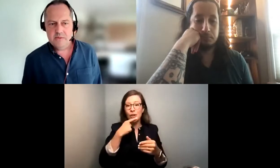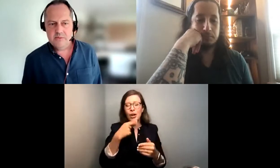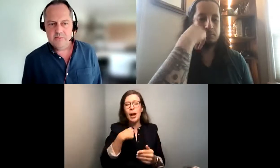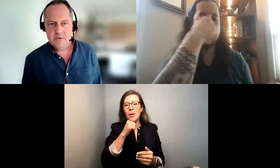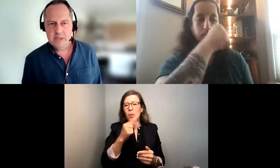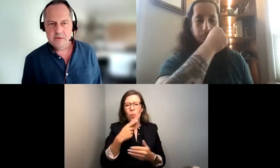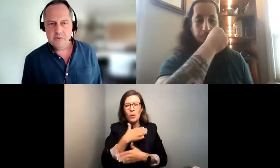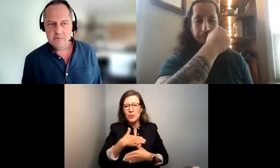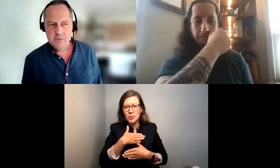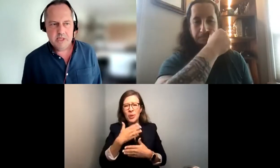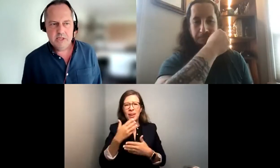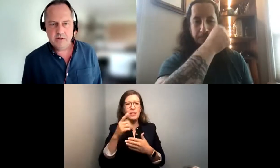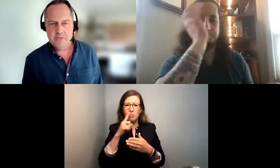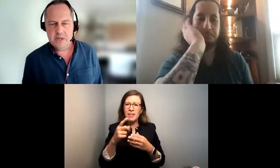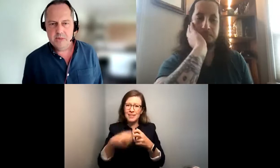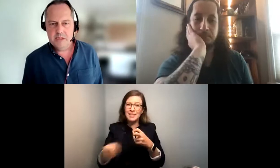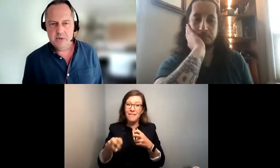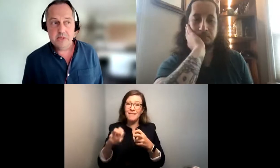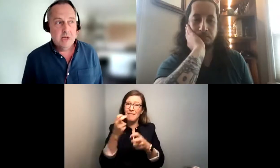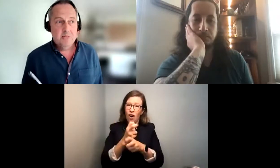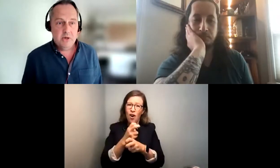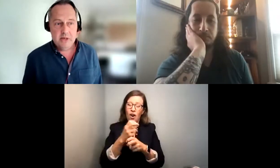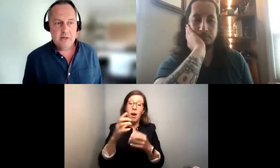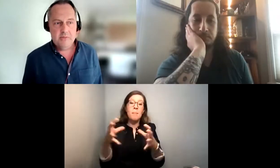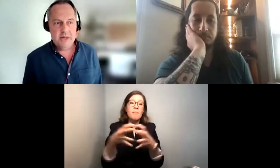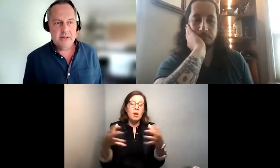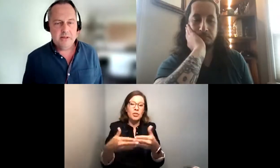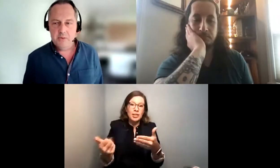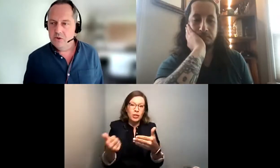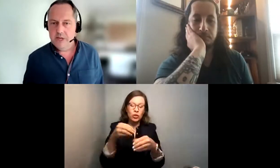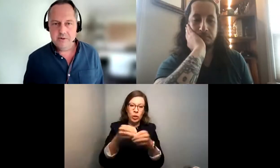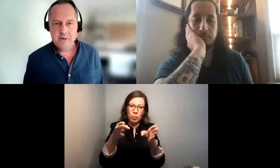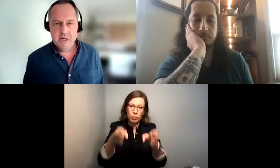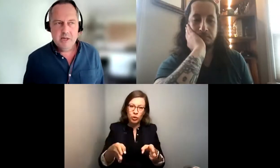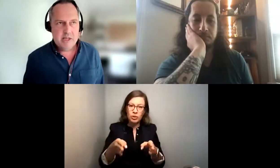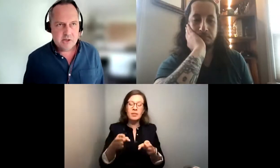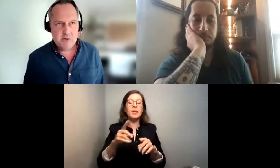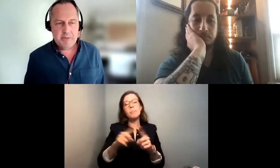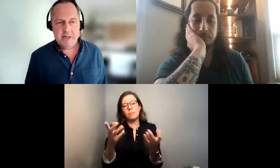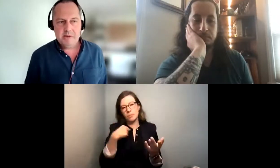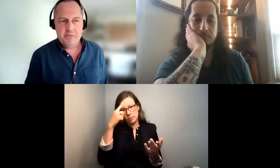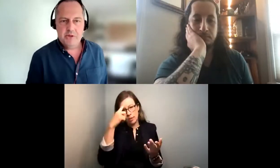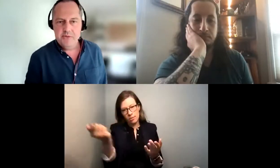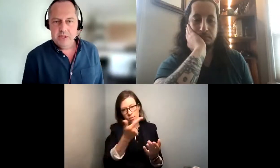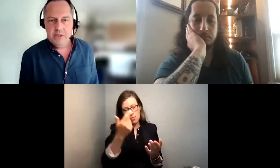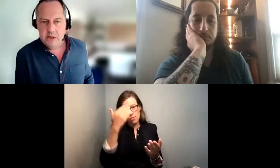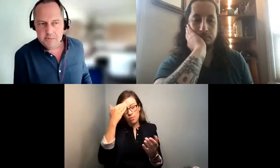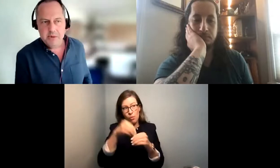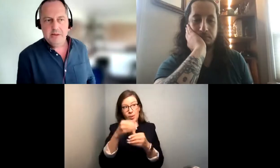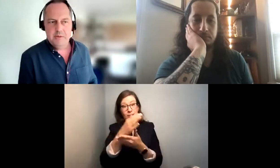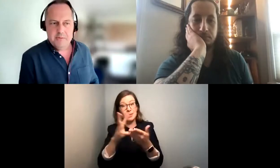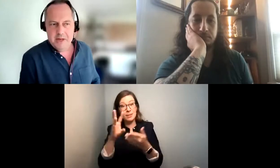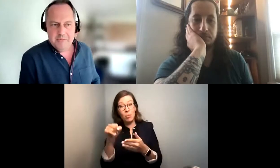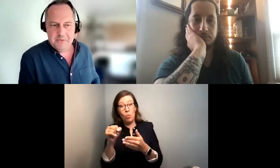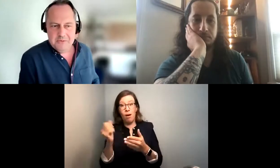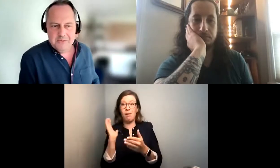work, really hard work. It's much easier if we can meet in person. But I mean, I think we all know that in some respects, productivity has gone up a